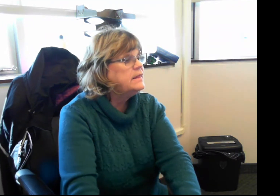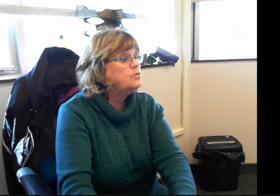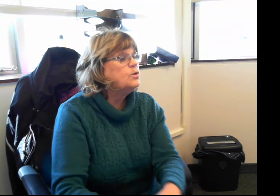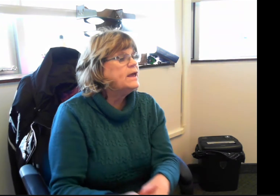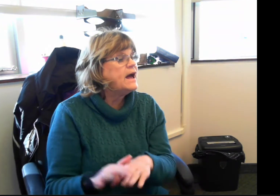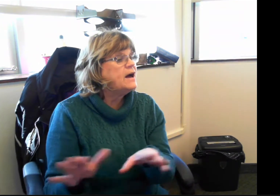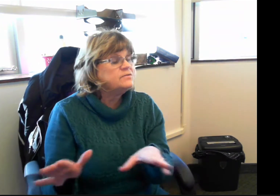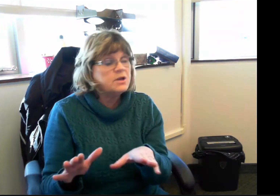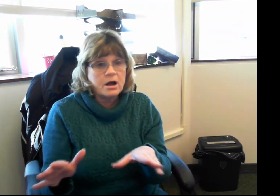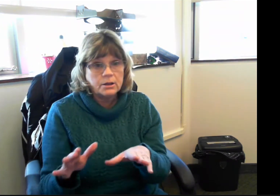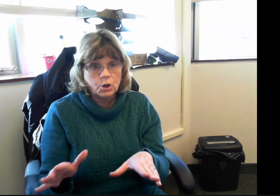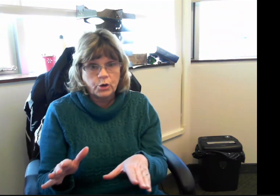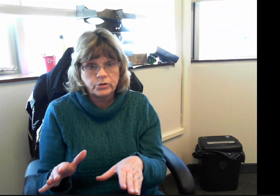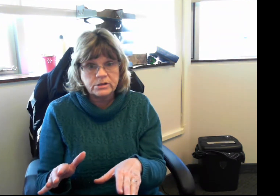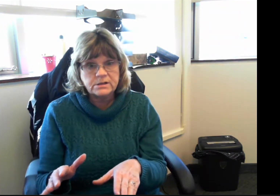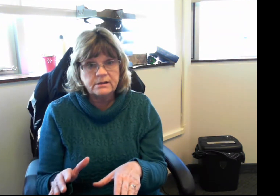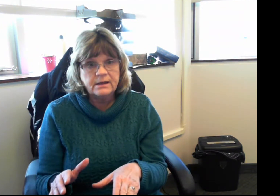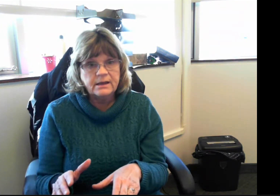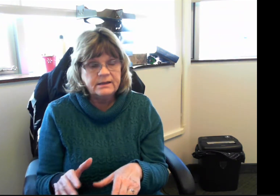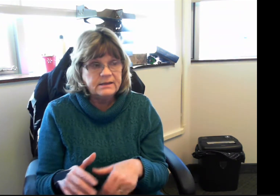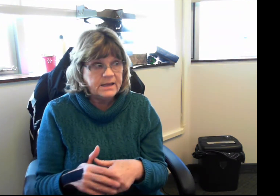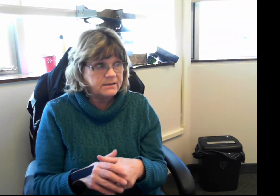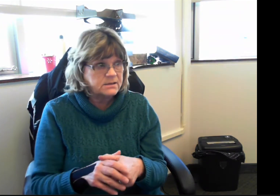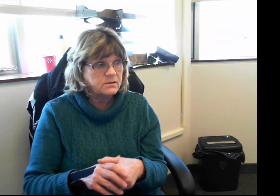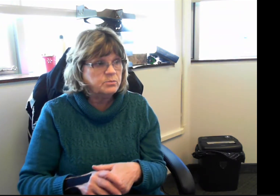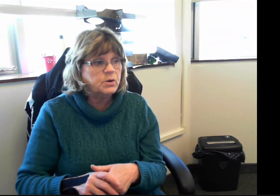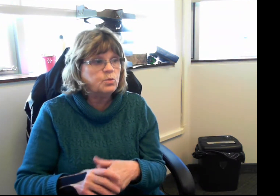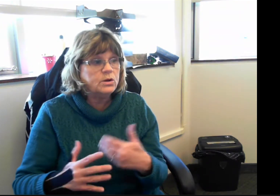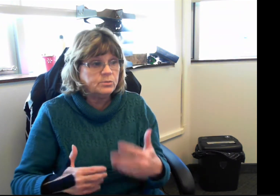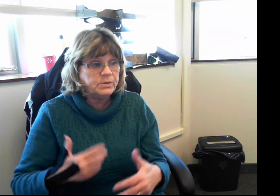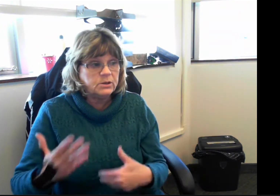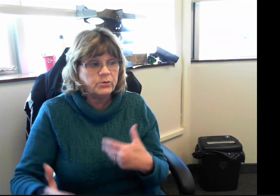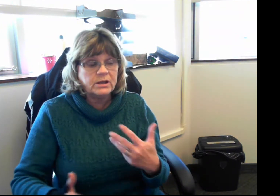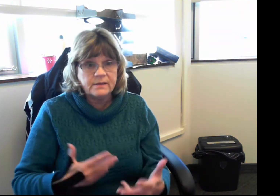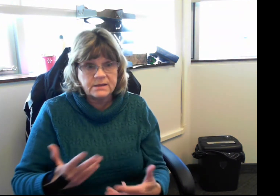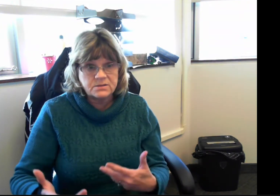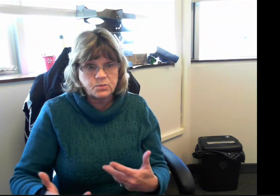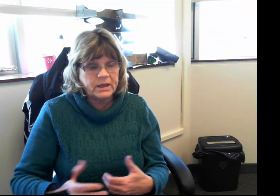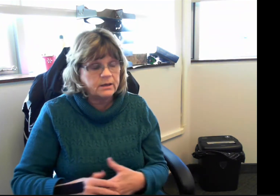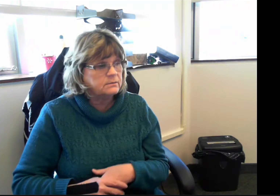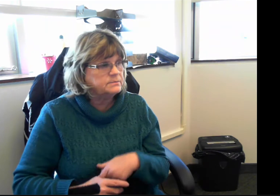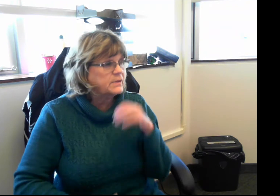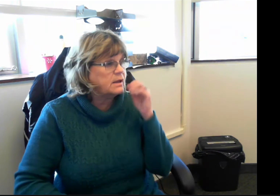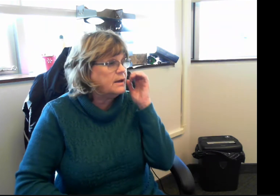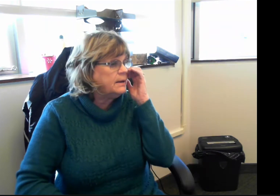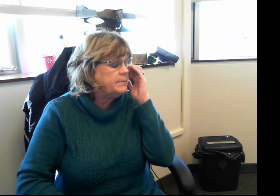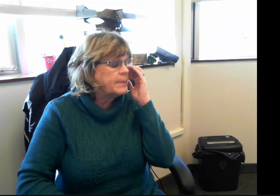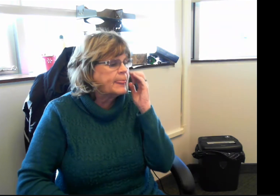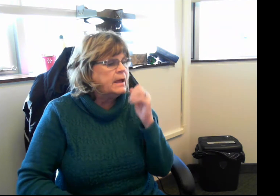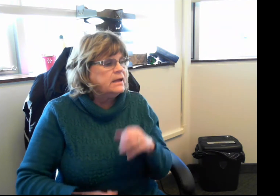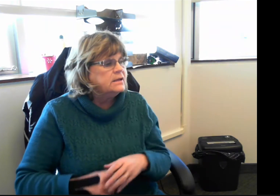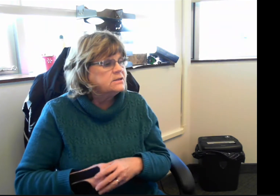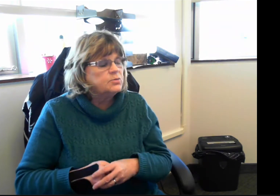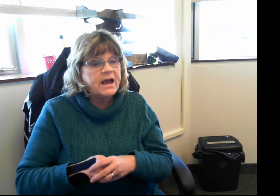that we have not learned yet, but will be learning this week. Okay. So we have